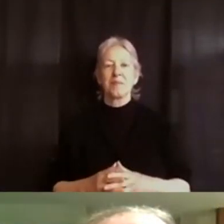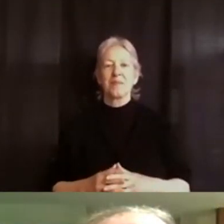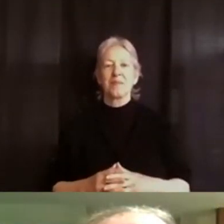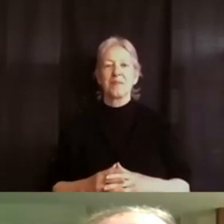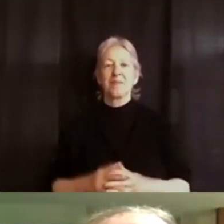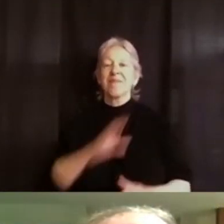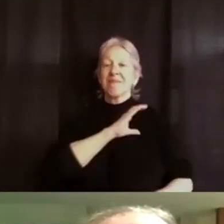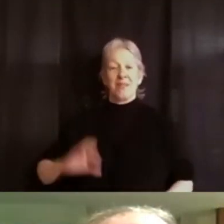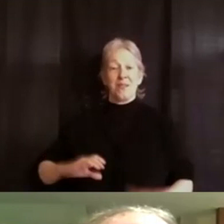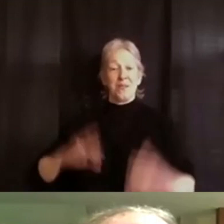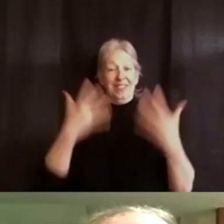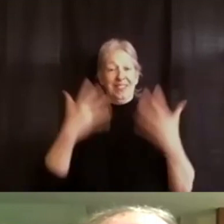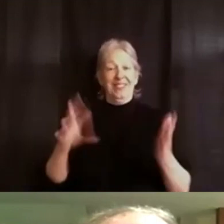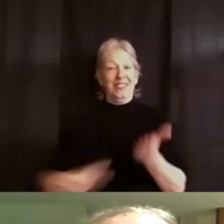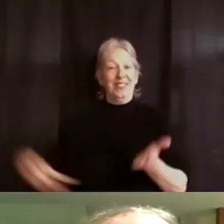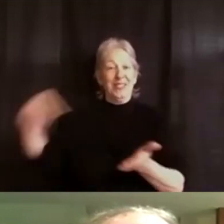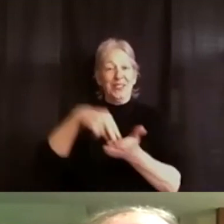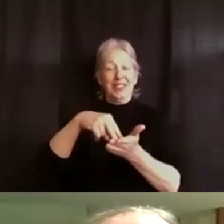Christ is risen.